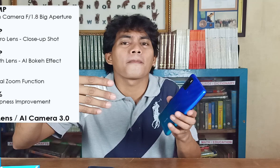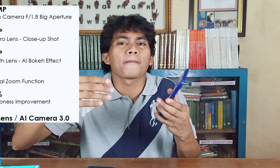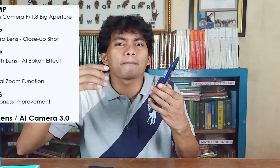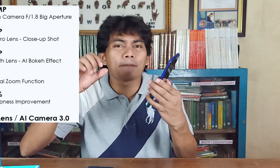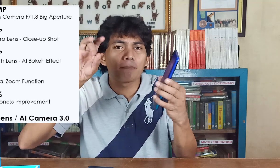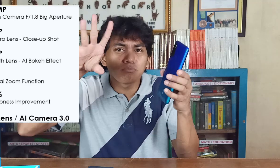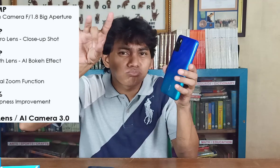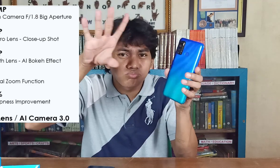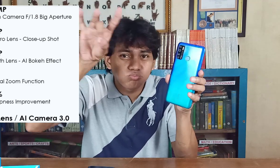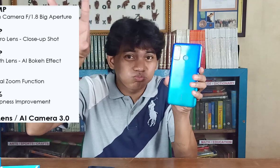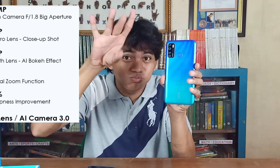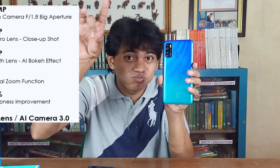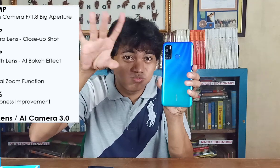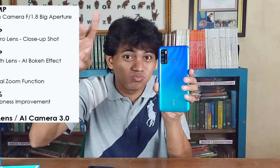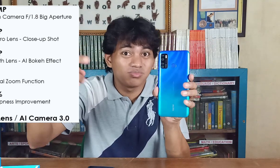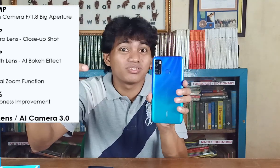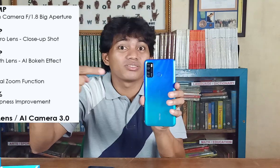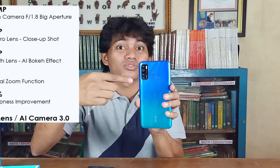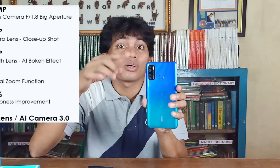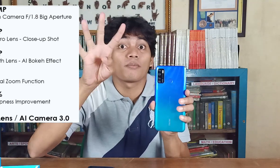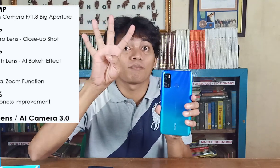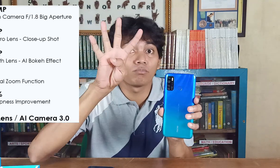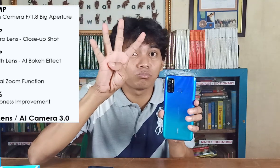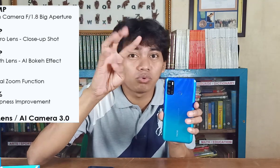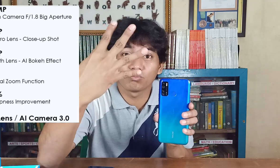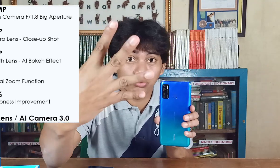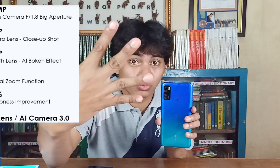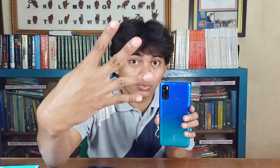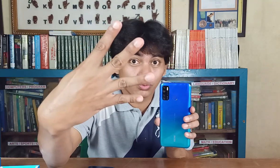It also has 4 LED flash.